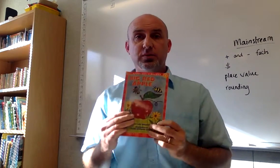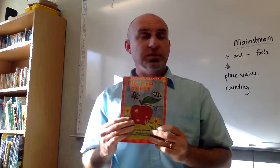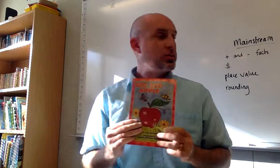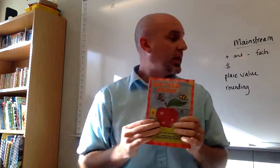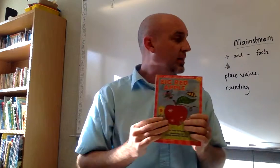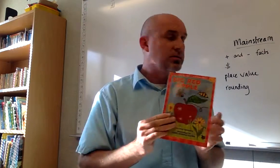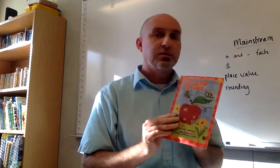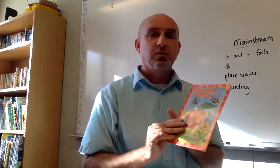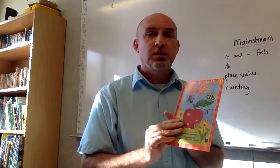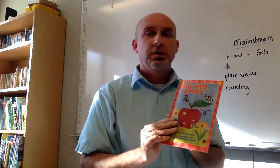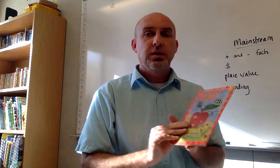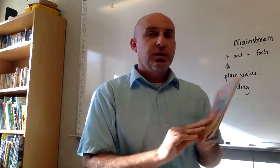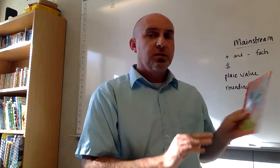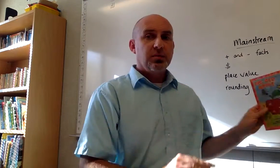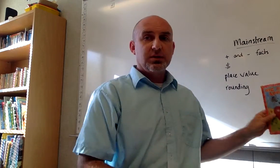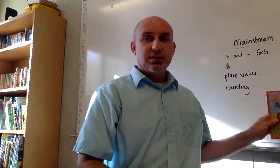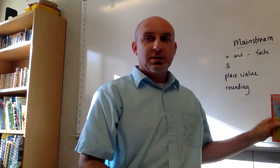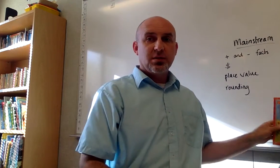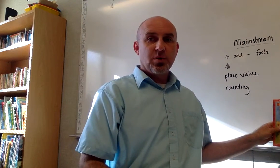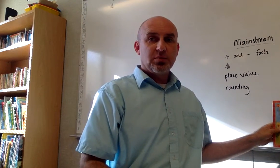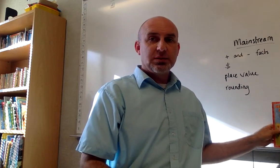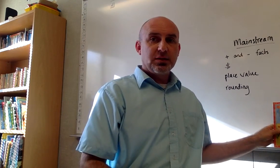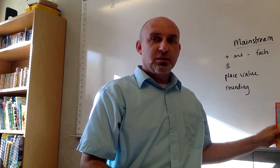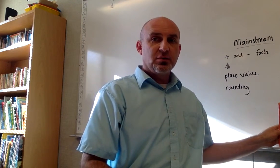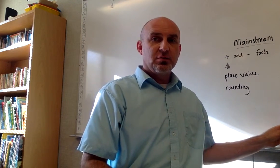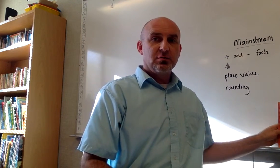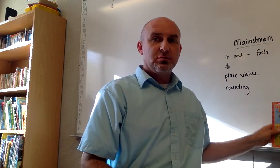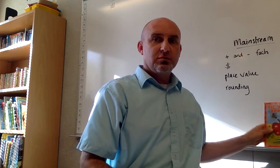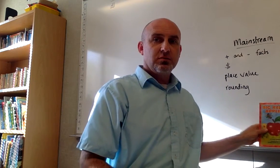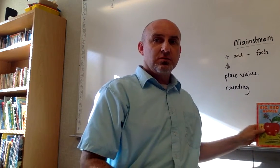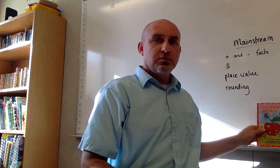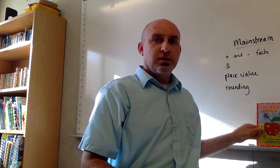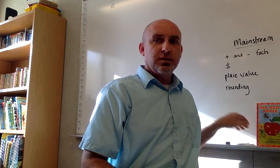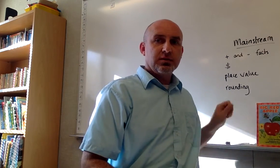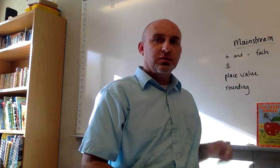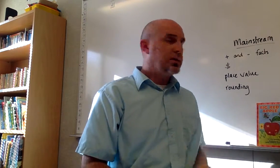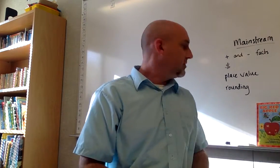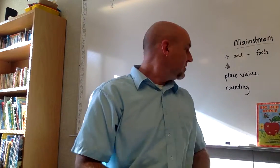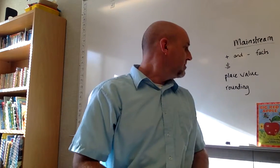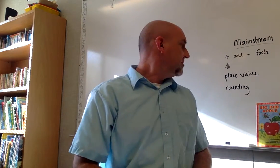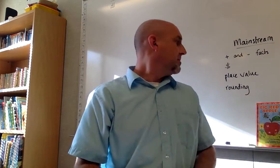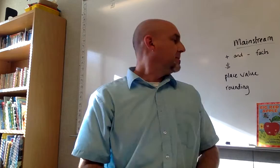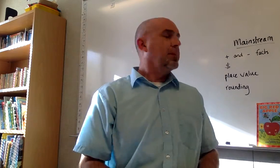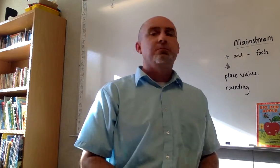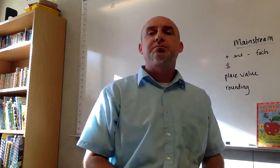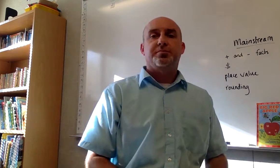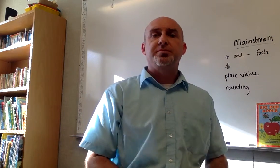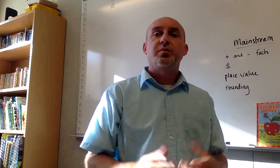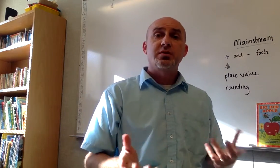well as we can. So in this case, I'll probably set it here. I think that's good enough. So